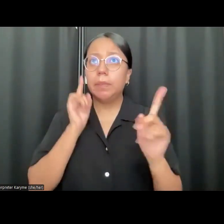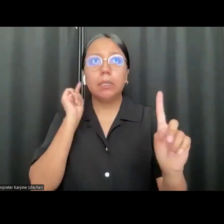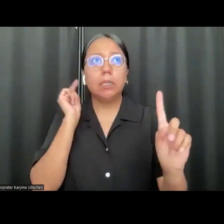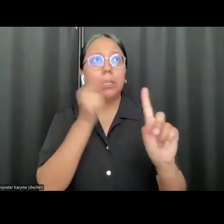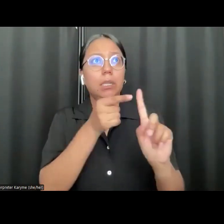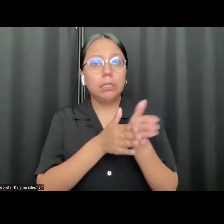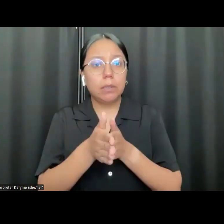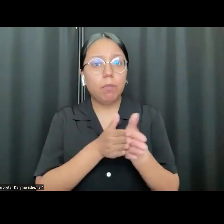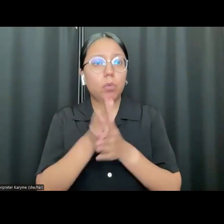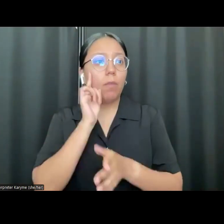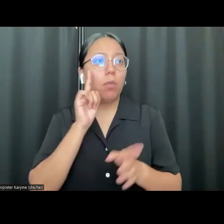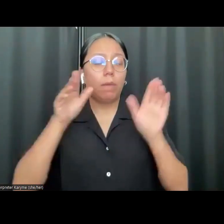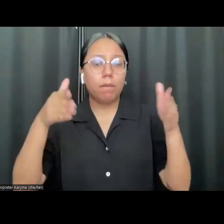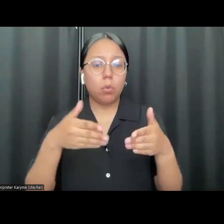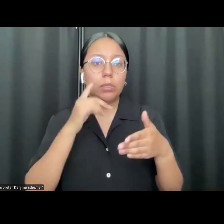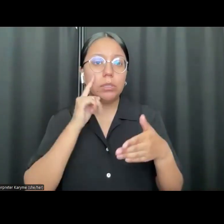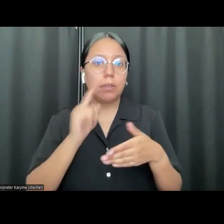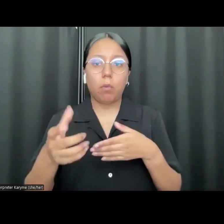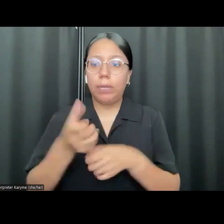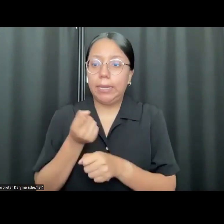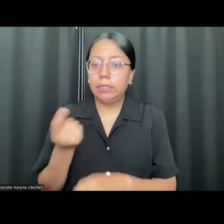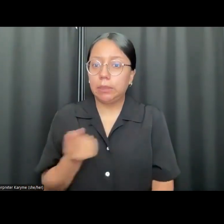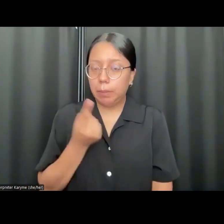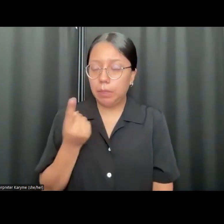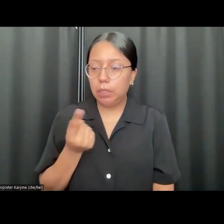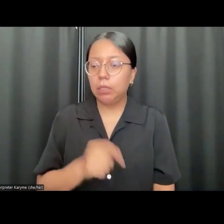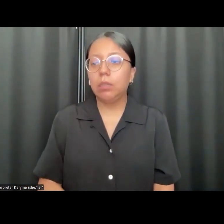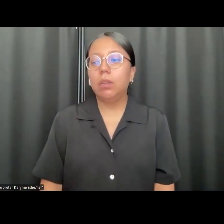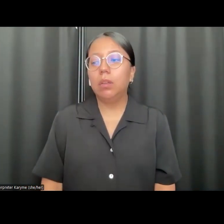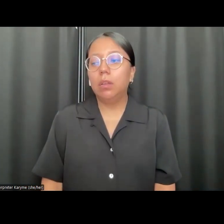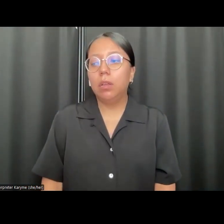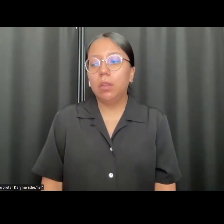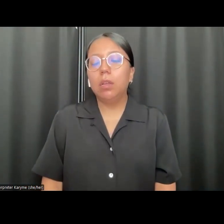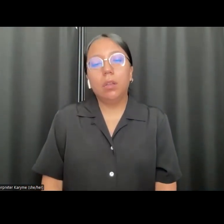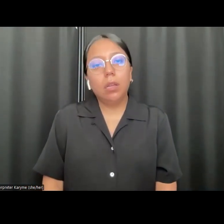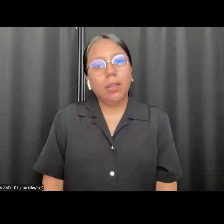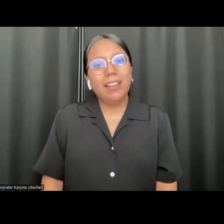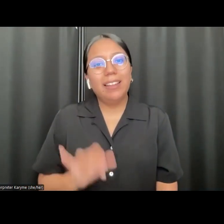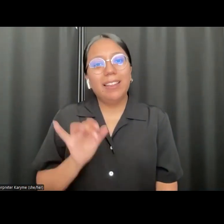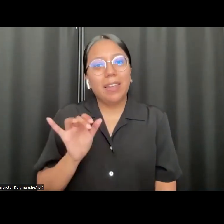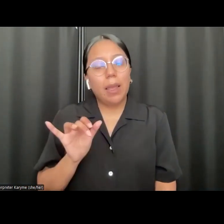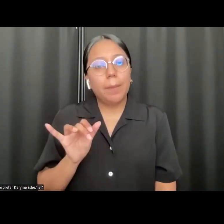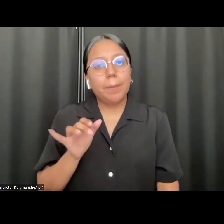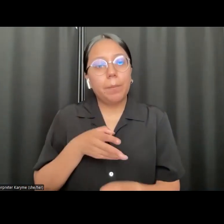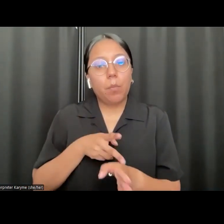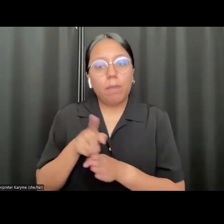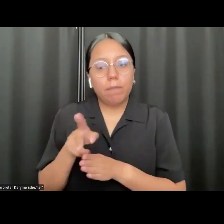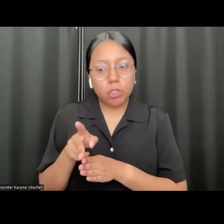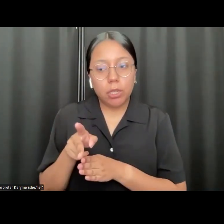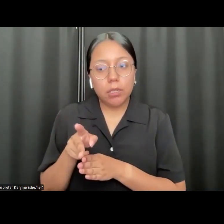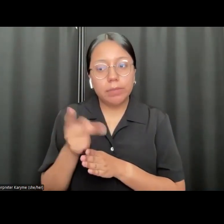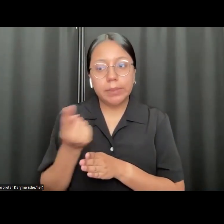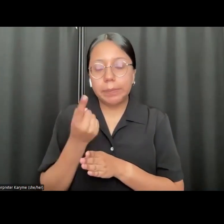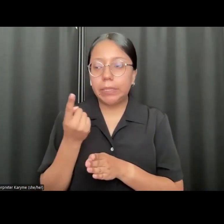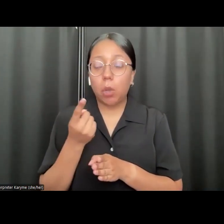something. And then there's always the question again of professionalization of, oh, you're bringing an altar to a